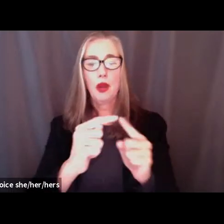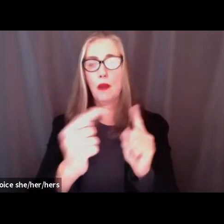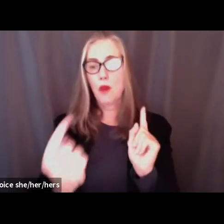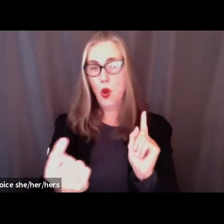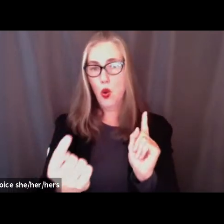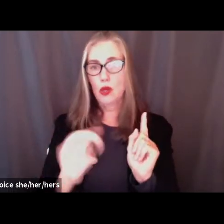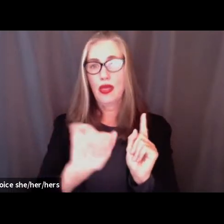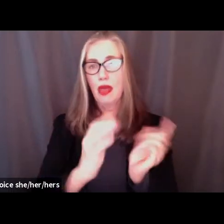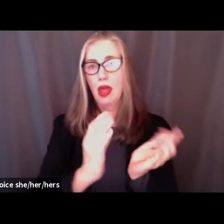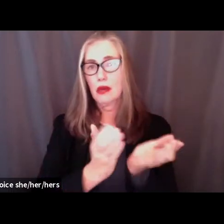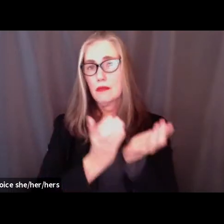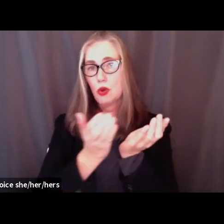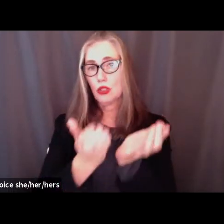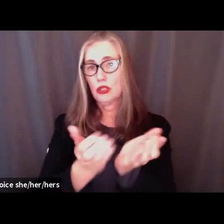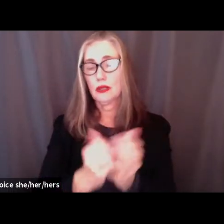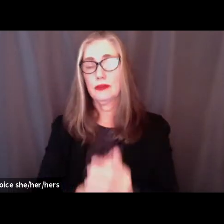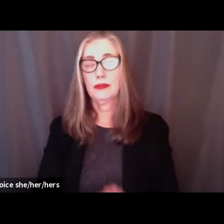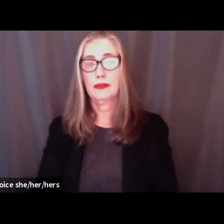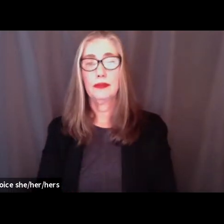motion.